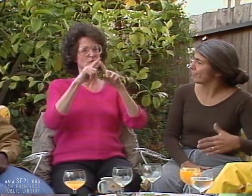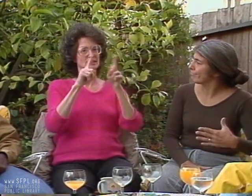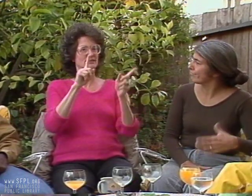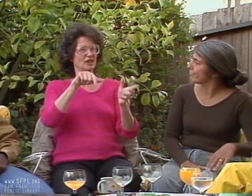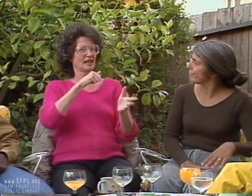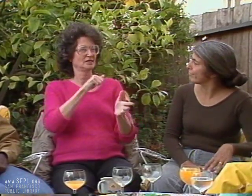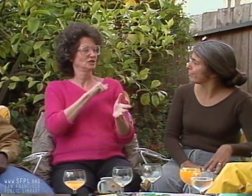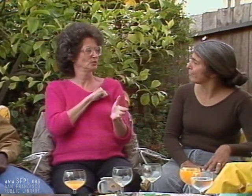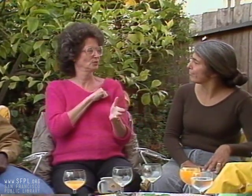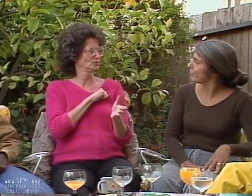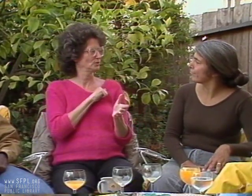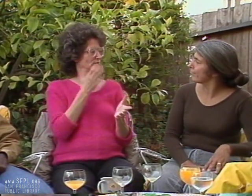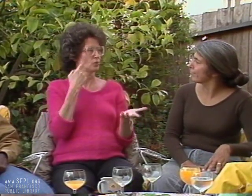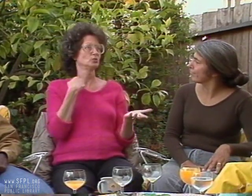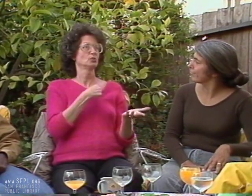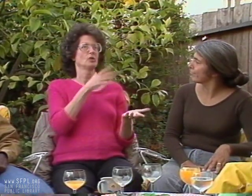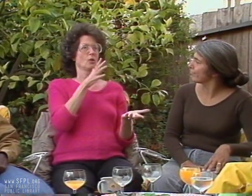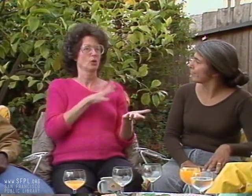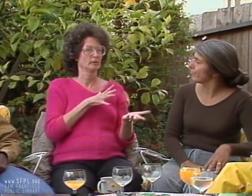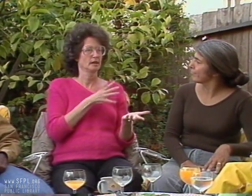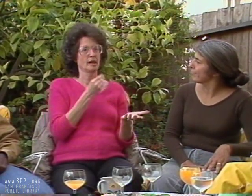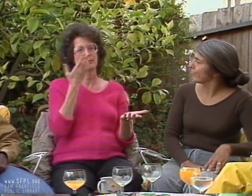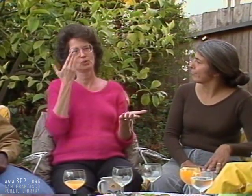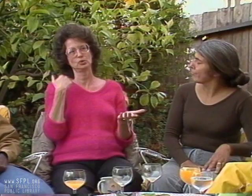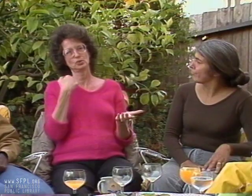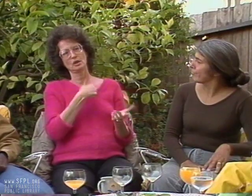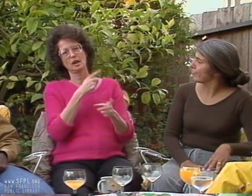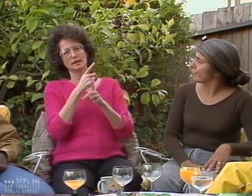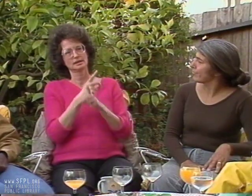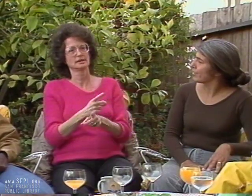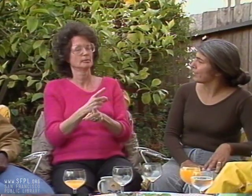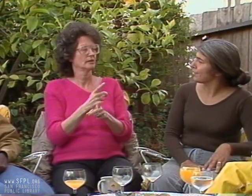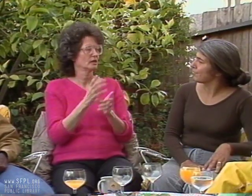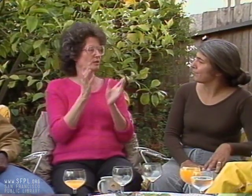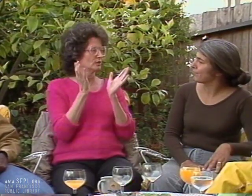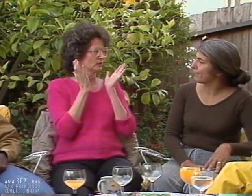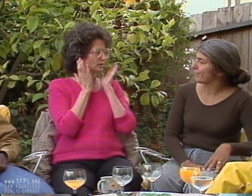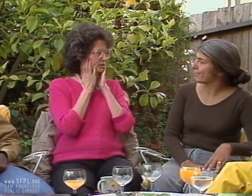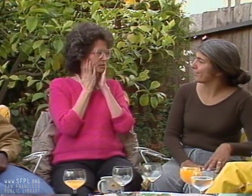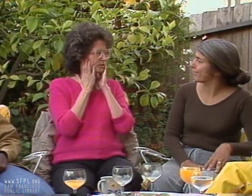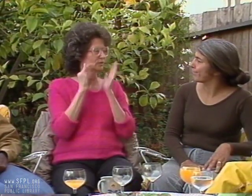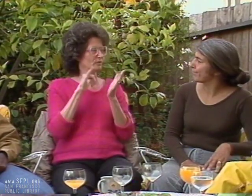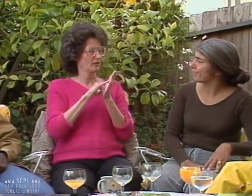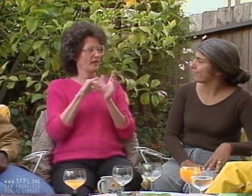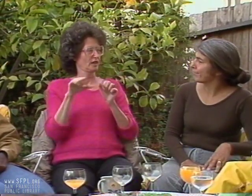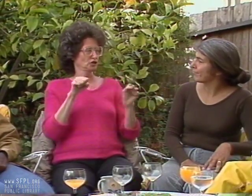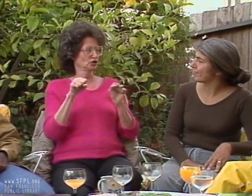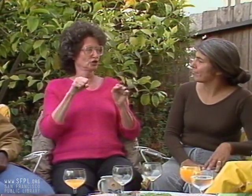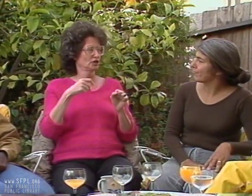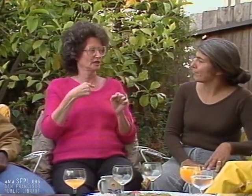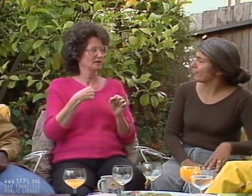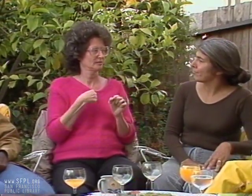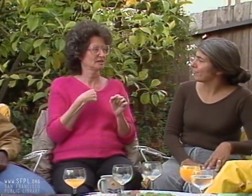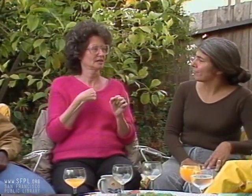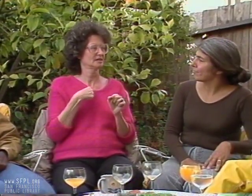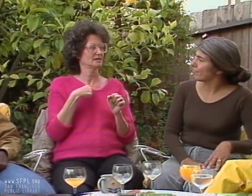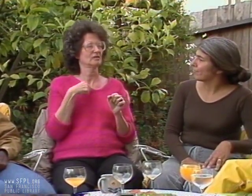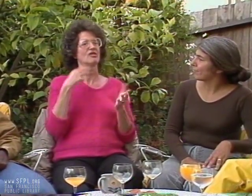a double discrimination to face, as women and as disabled women. It really threw